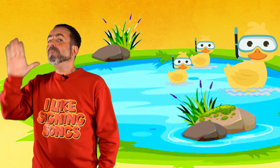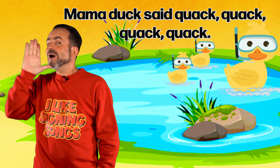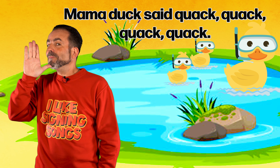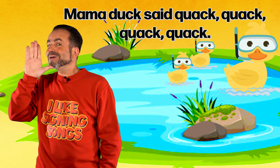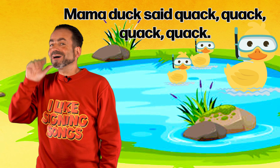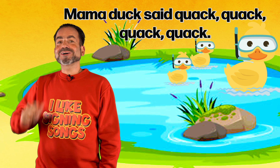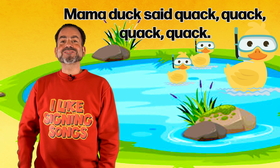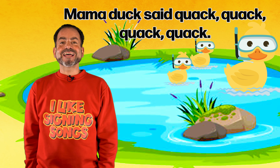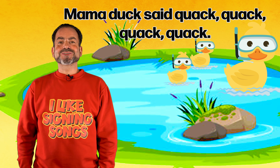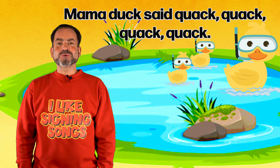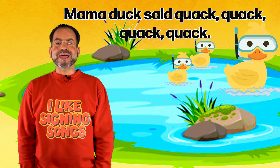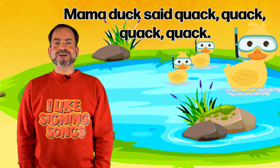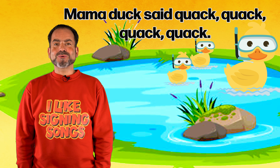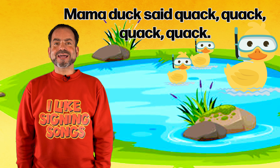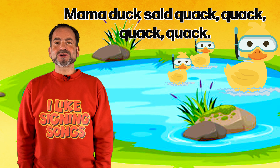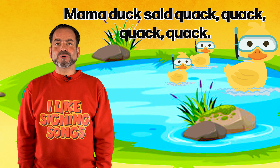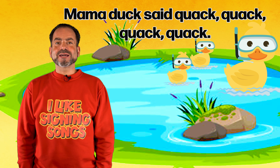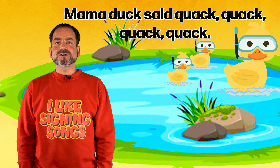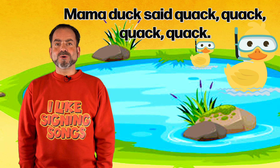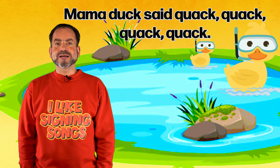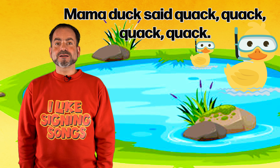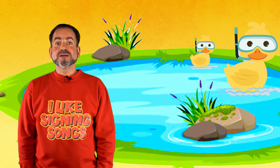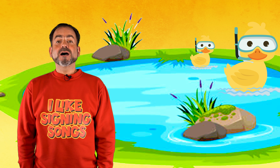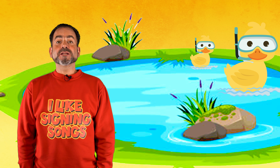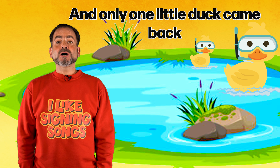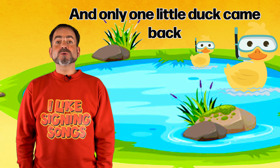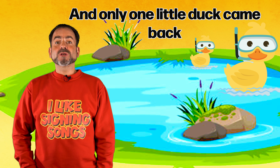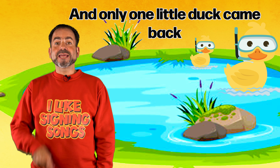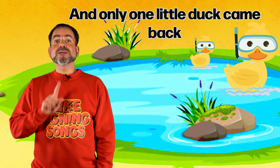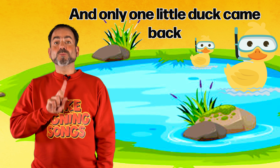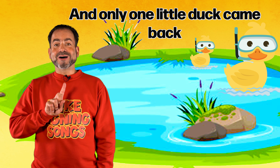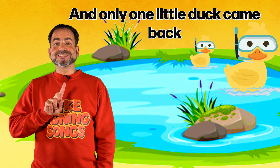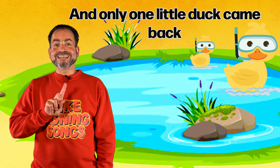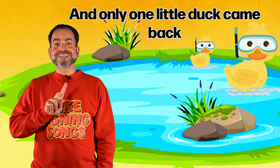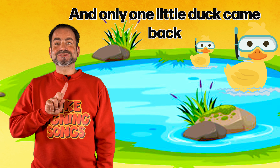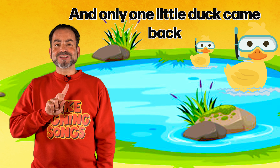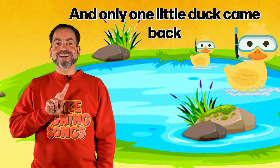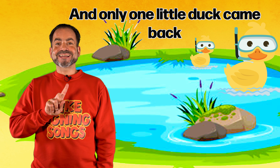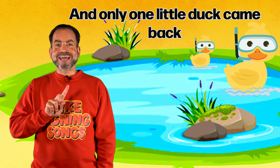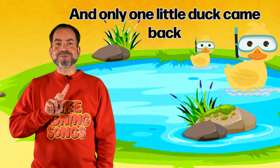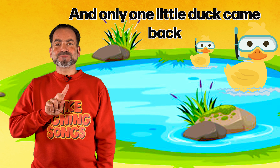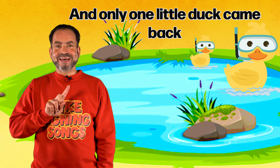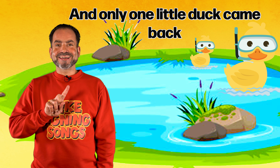Mama duck said quack, quack, quack, quack, and only one little duck came back.